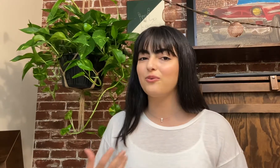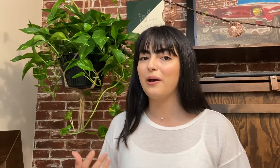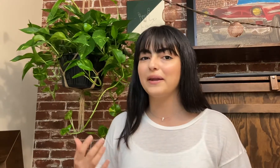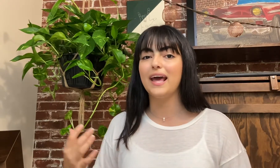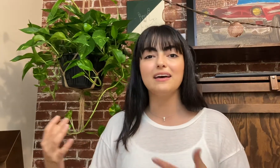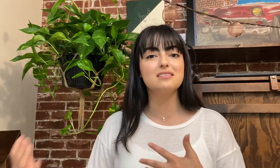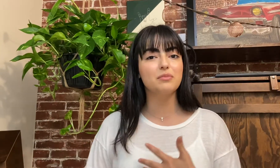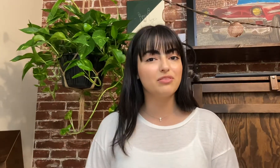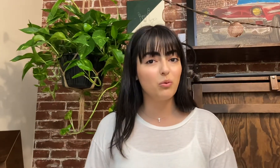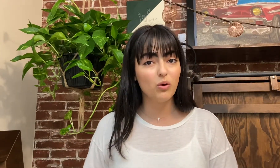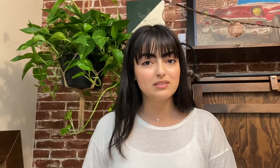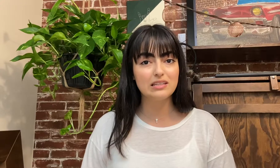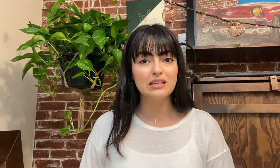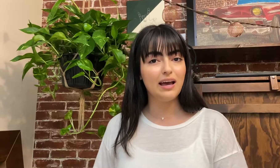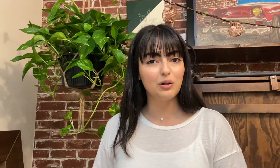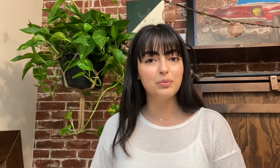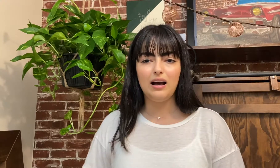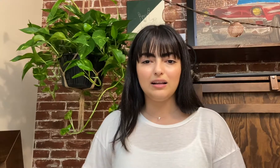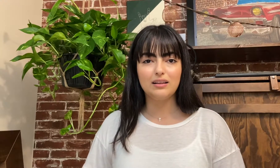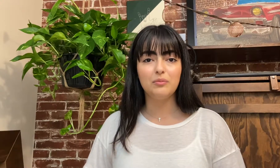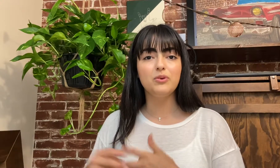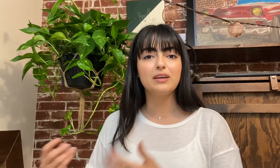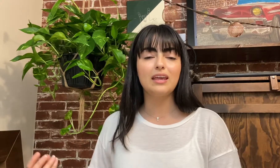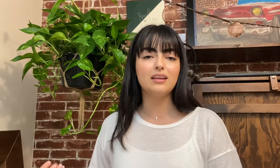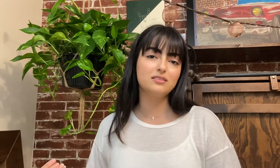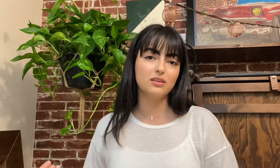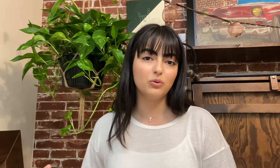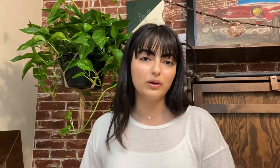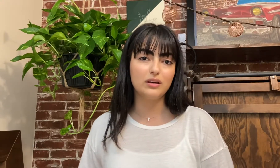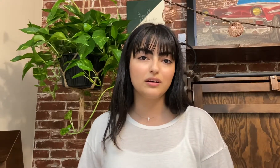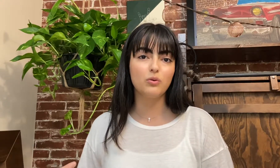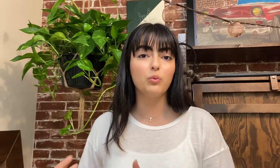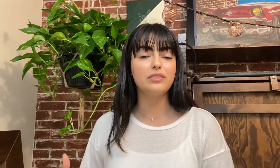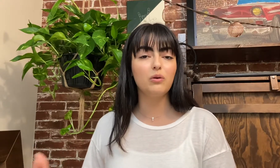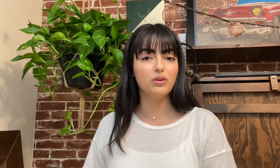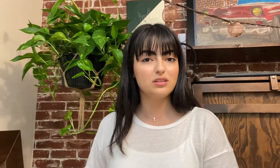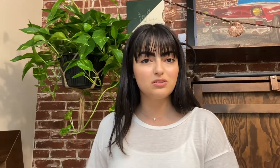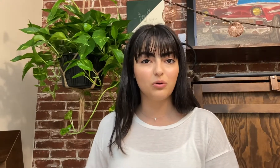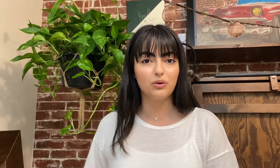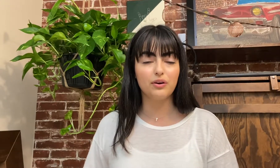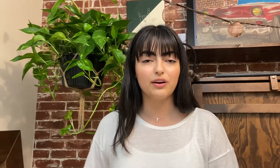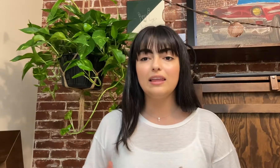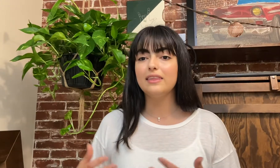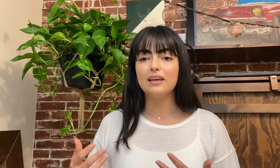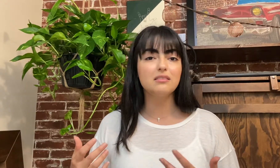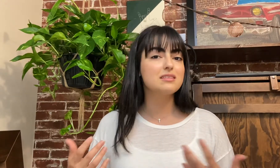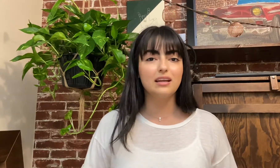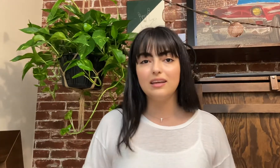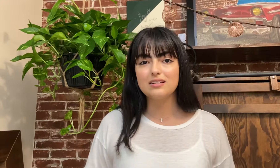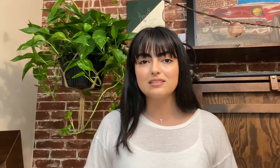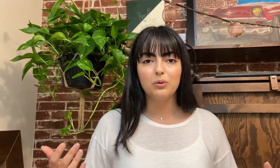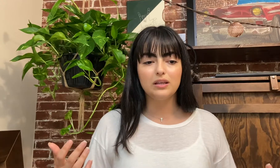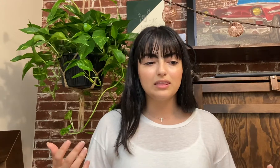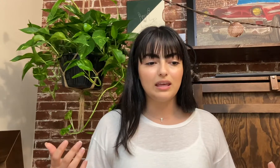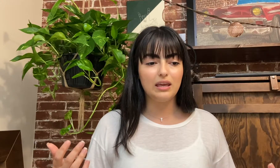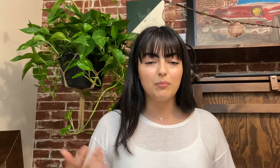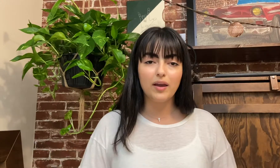and I asked them if they wanted help communicating to the waiter what they wanted to order, and they said yes. With a minor in